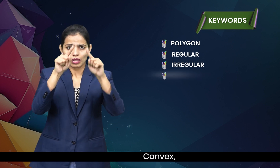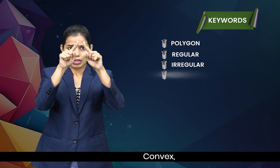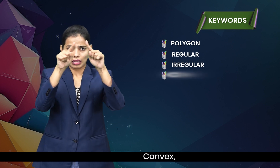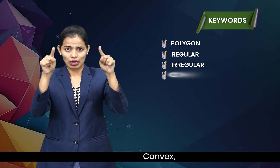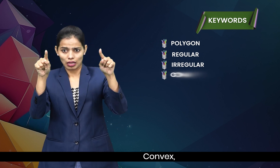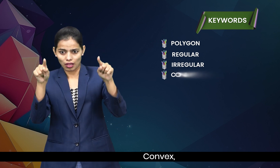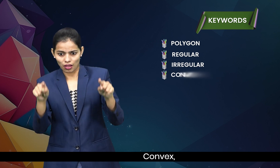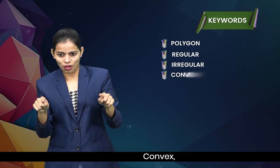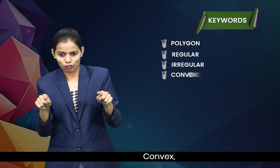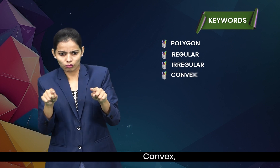convex,